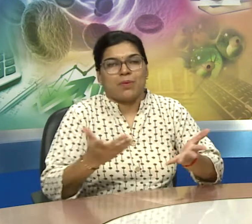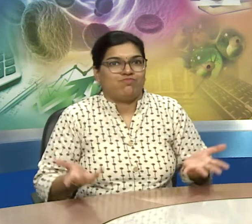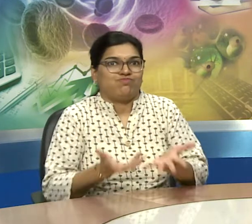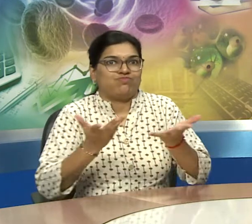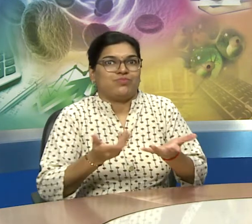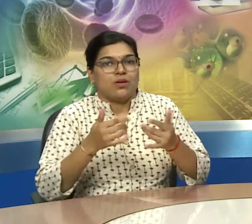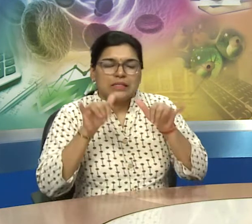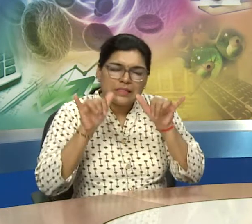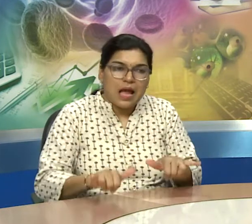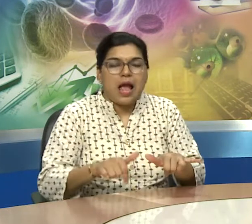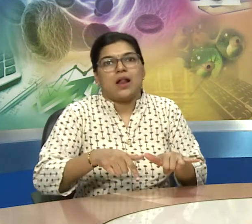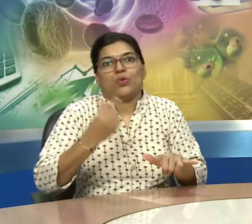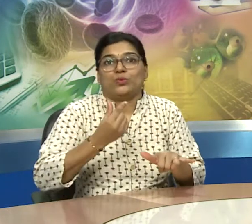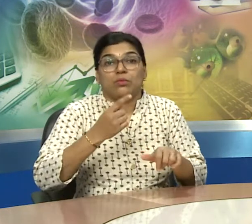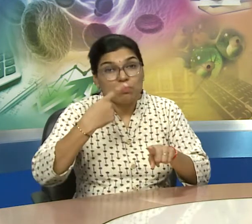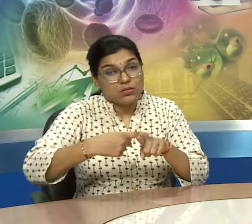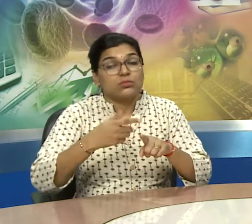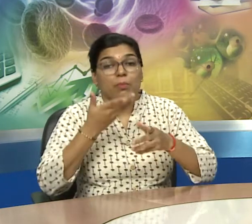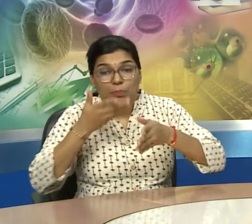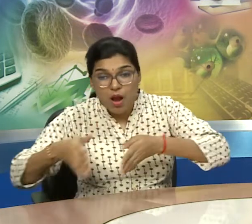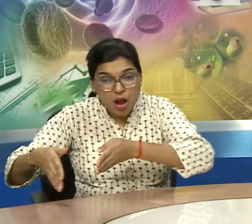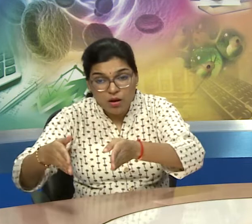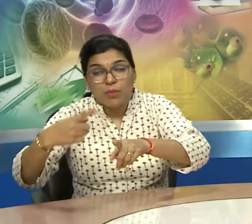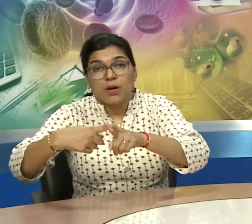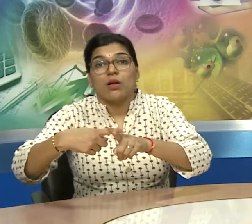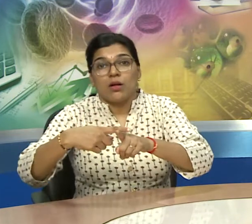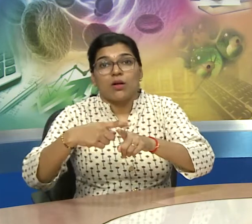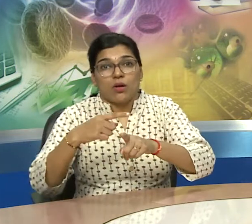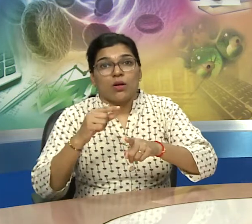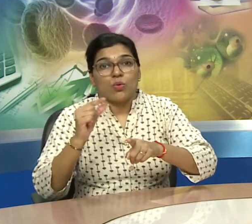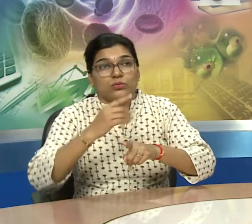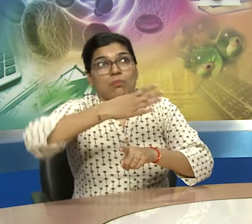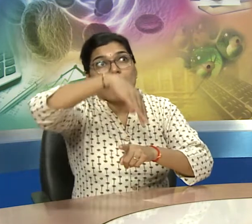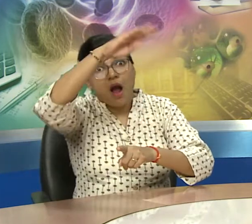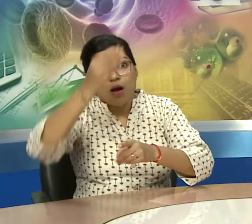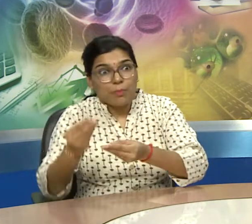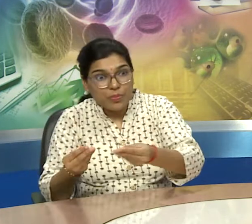it evolved a different society which was called as